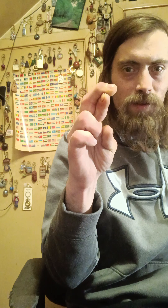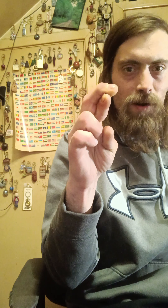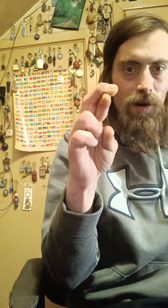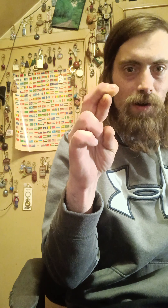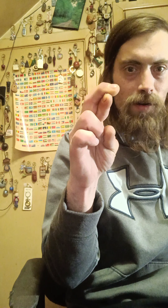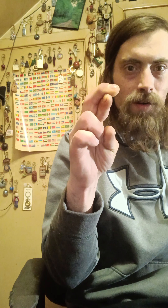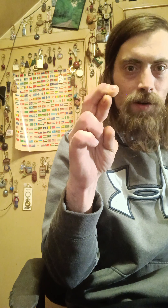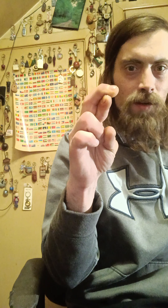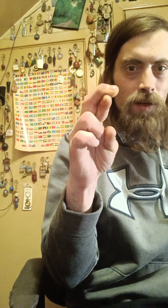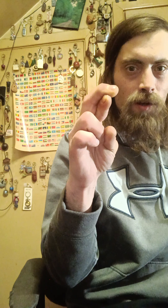an R.